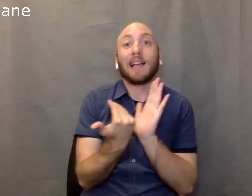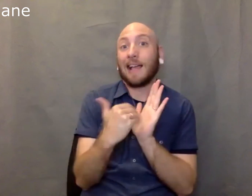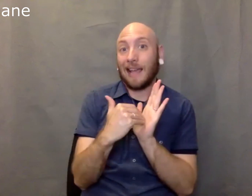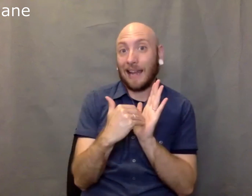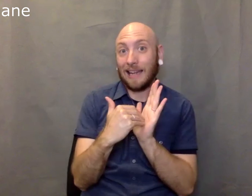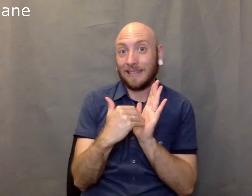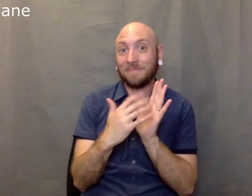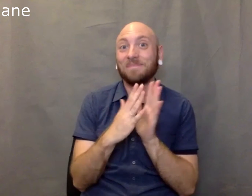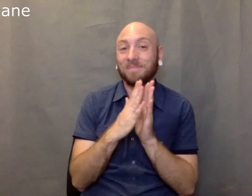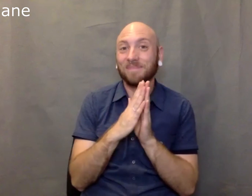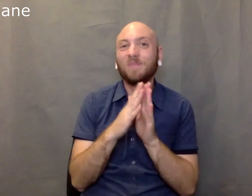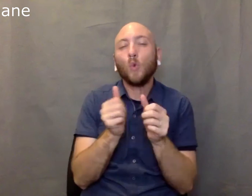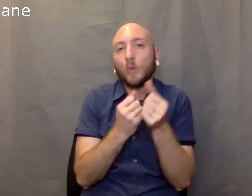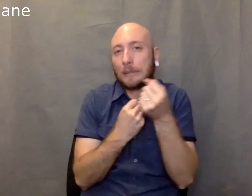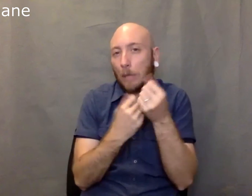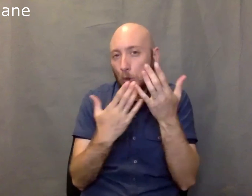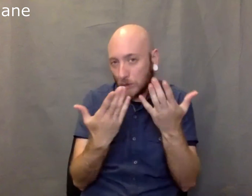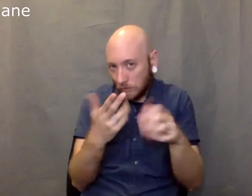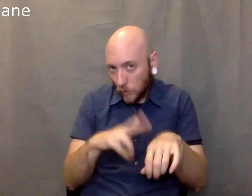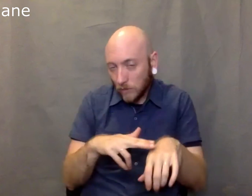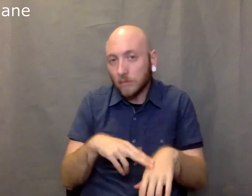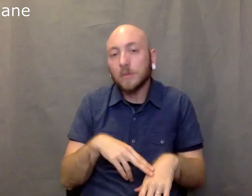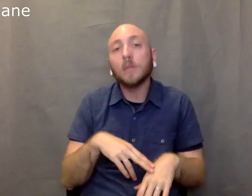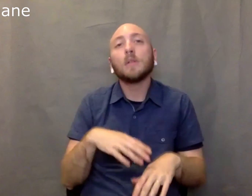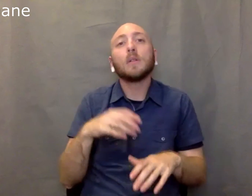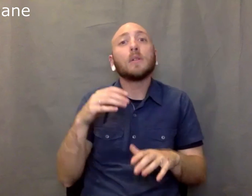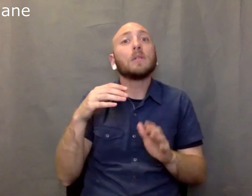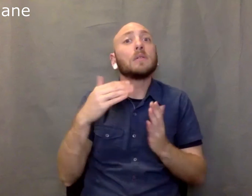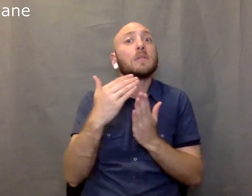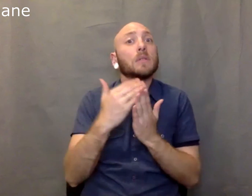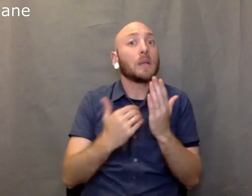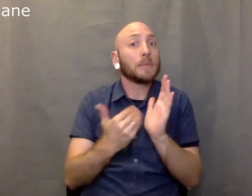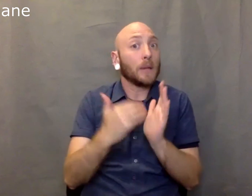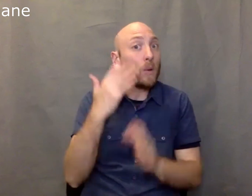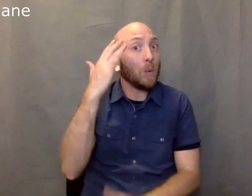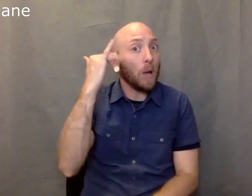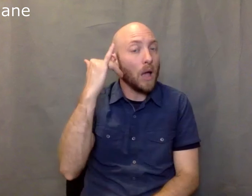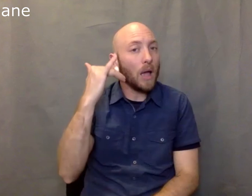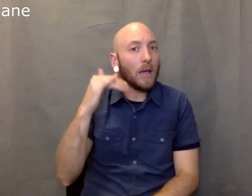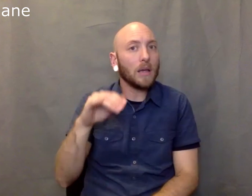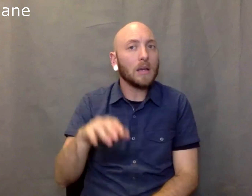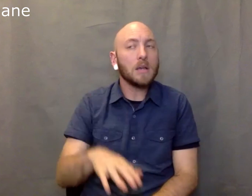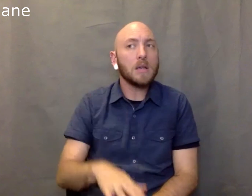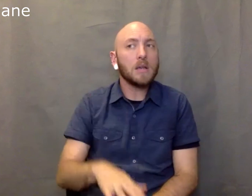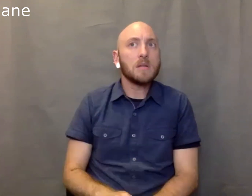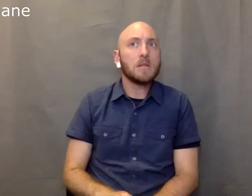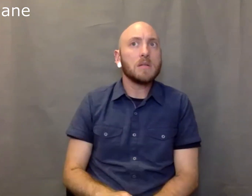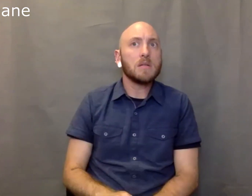I think a big part of why I'm redoing my steps is that, you know, I've built some resentments that I didn't have to, like new